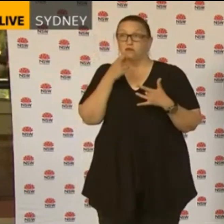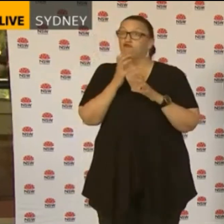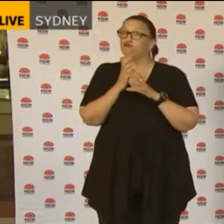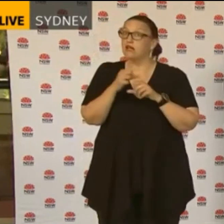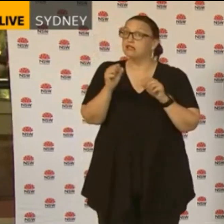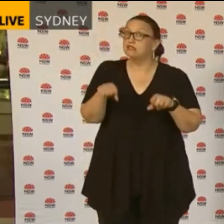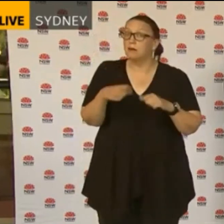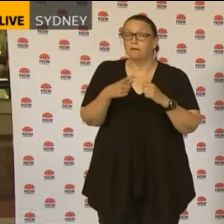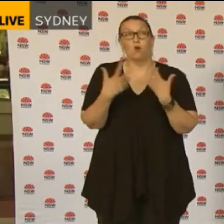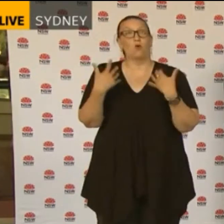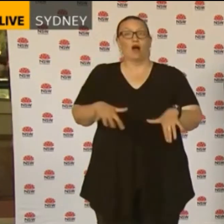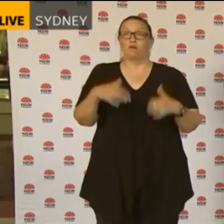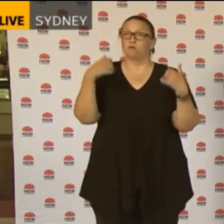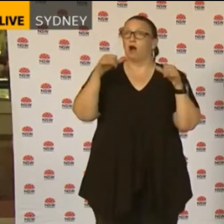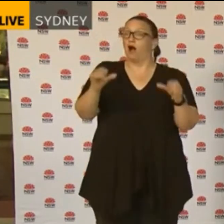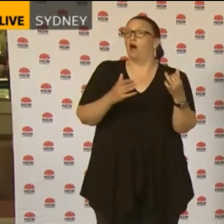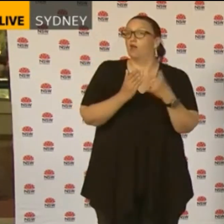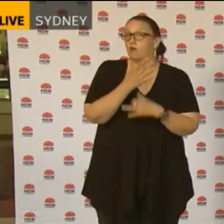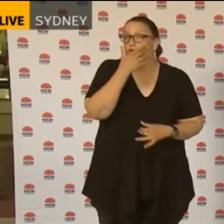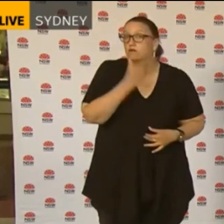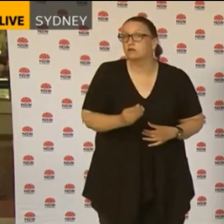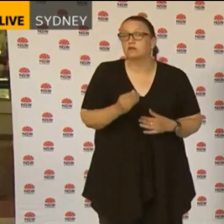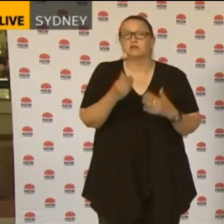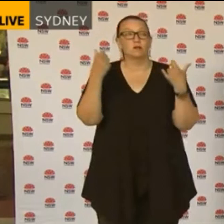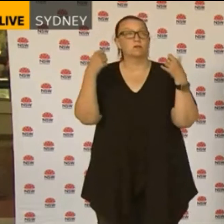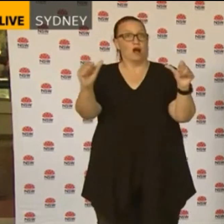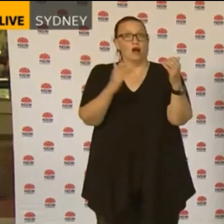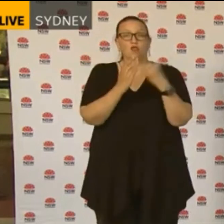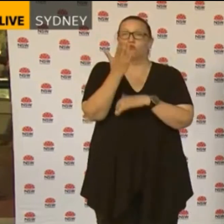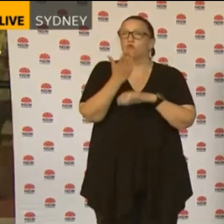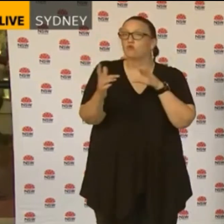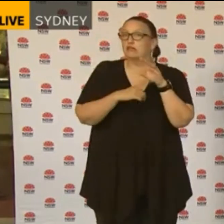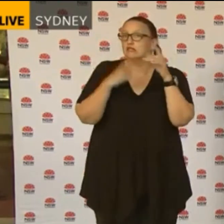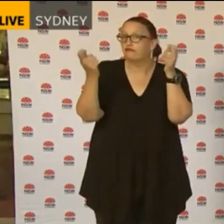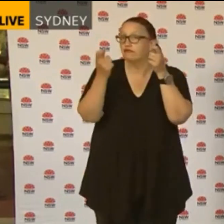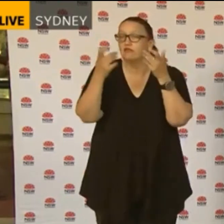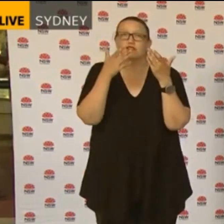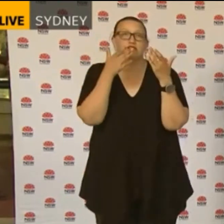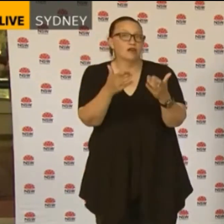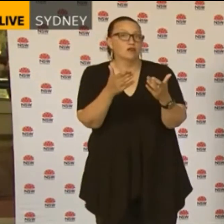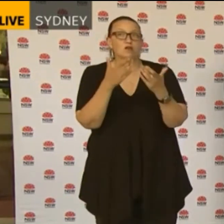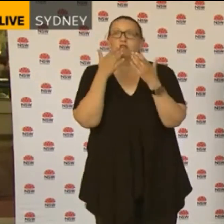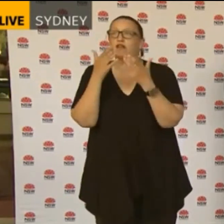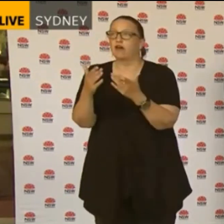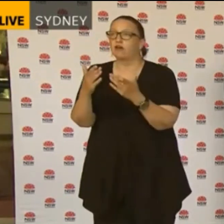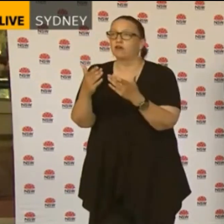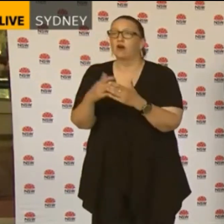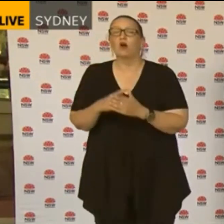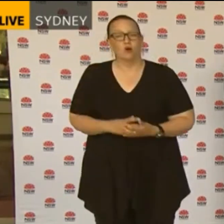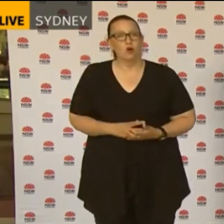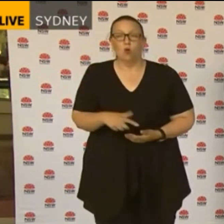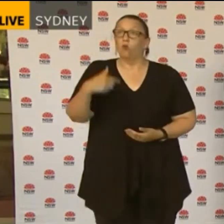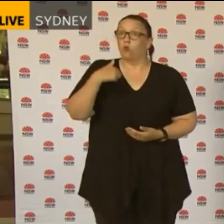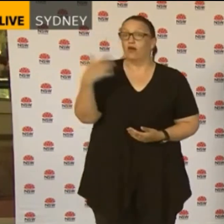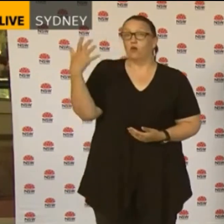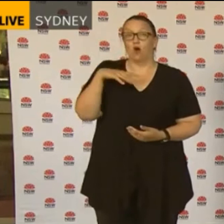date, we know the response has been overwhelmingly positive from the community. We're deeply grateful, and please know that top of mind for us is